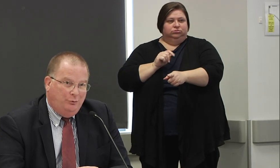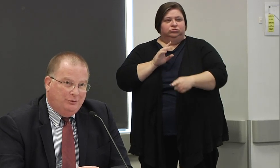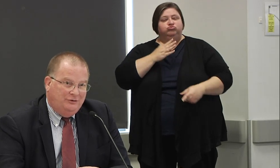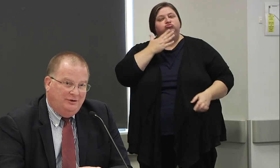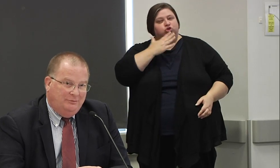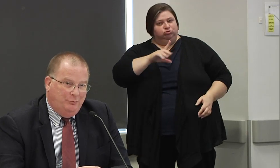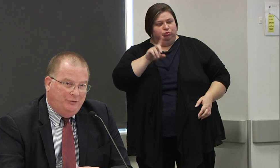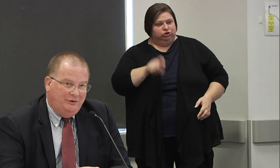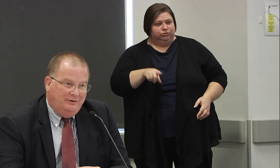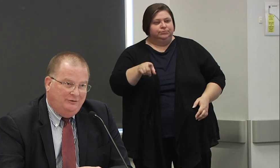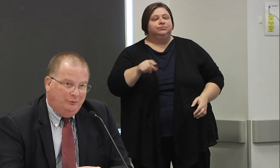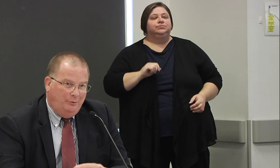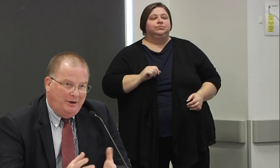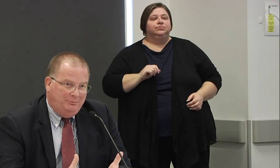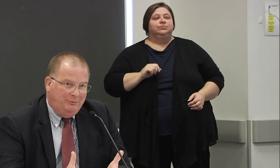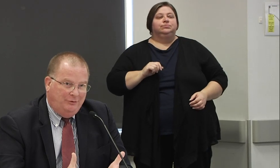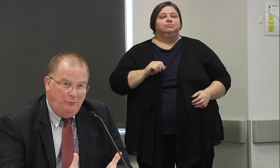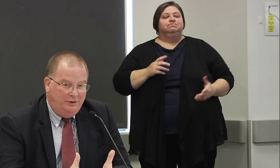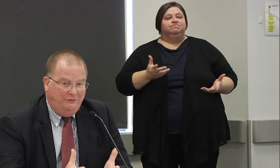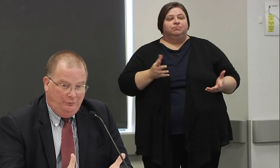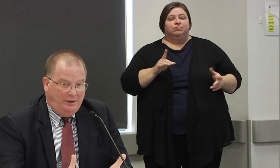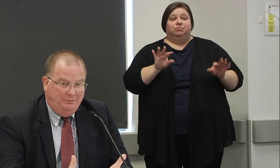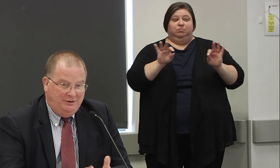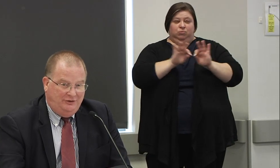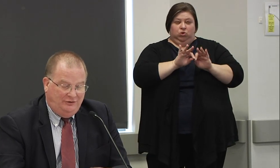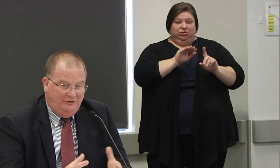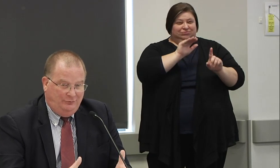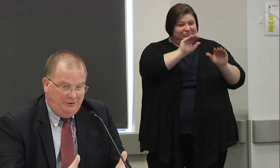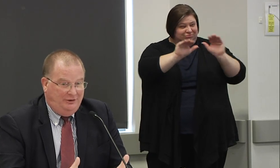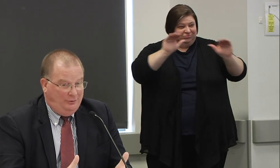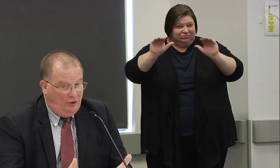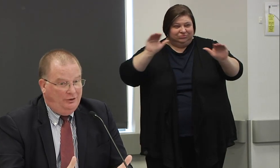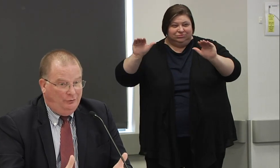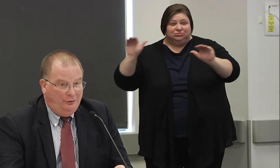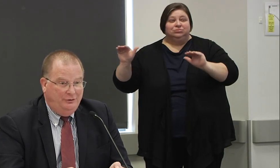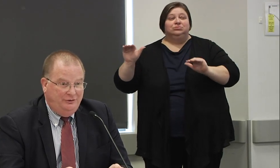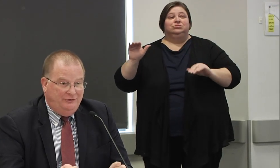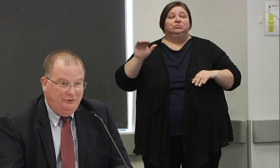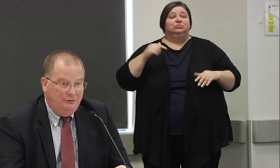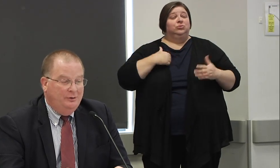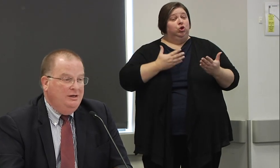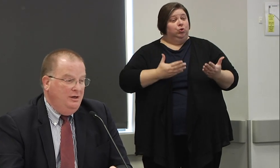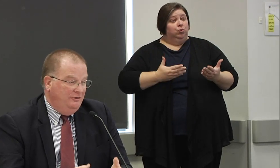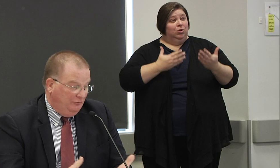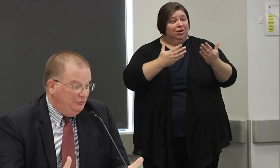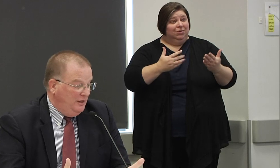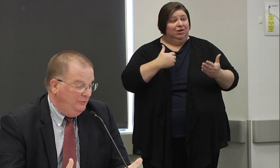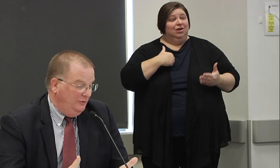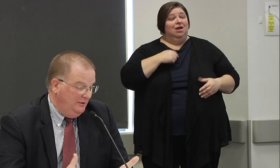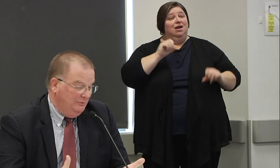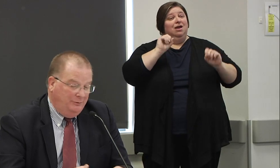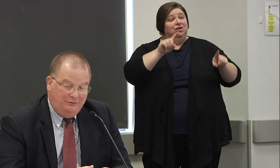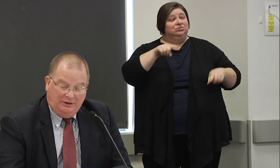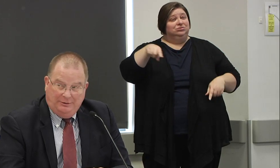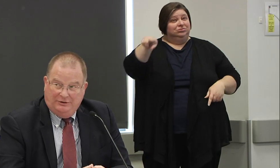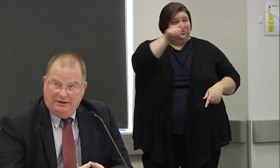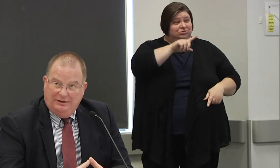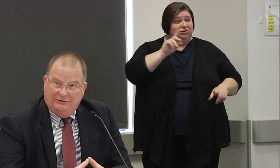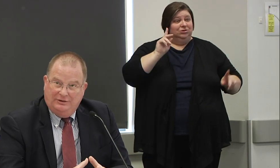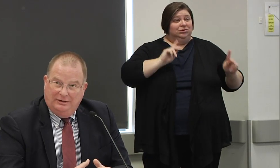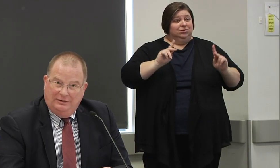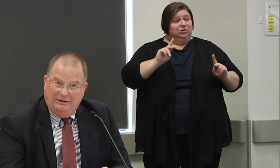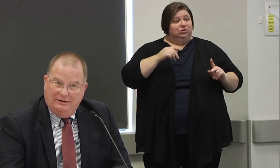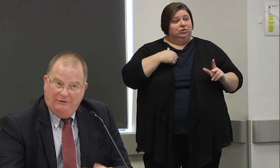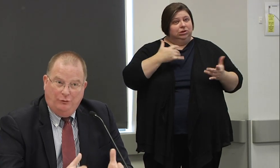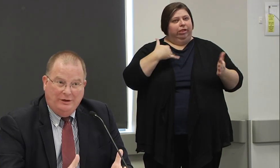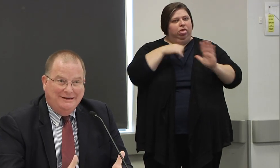important to remind people that one of the recommendations and one of the things we call on Oregonians to do several times in what we've talked about today is